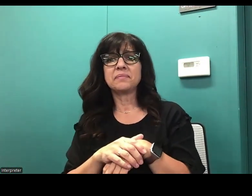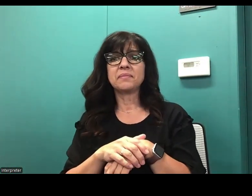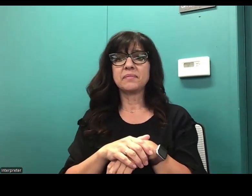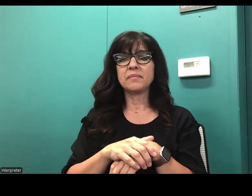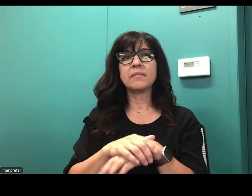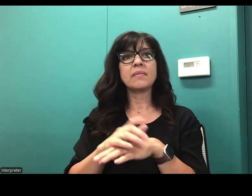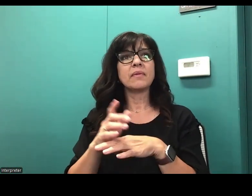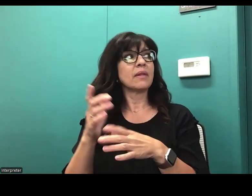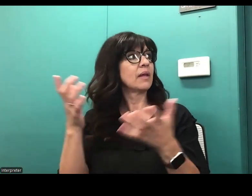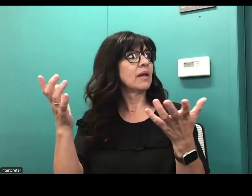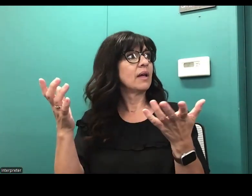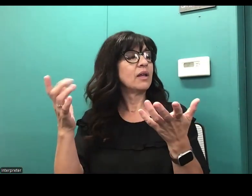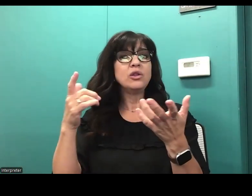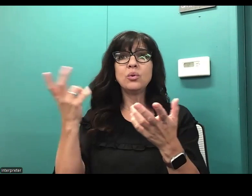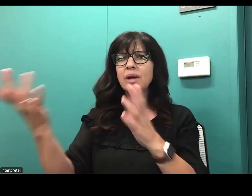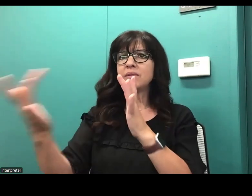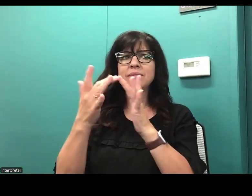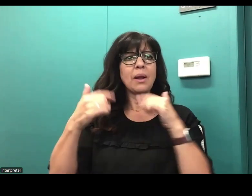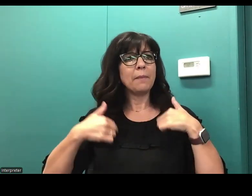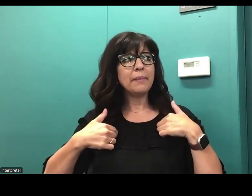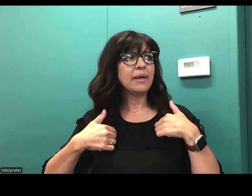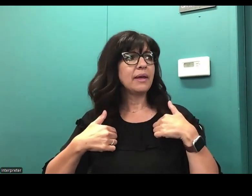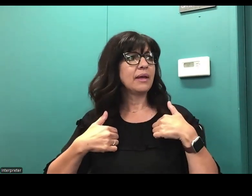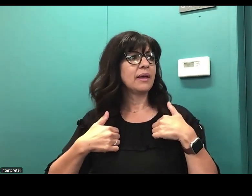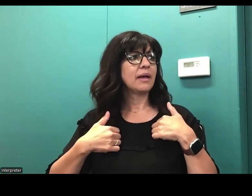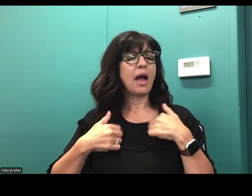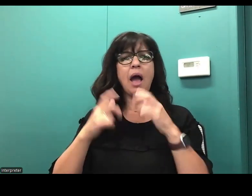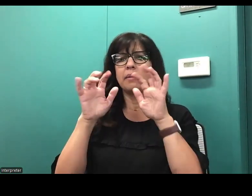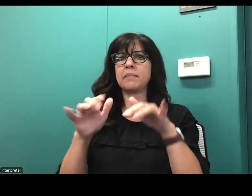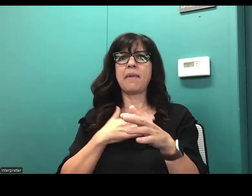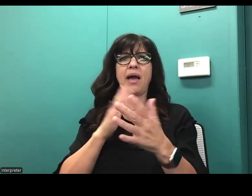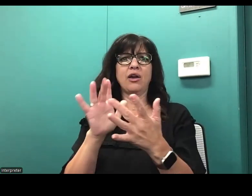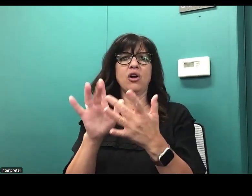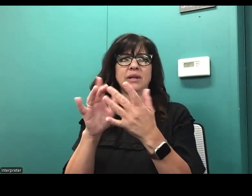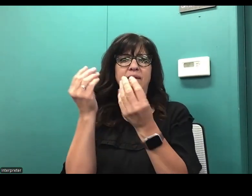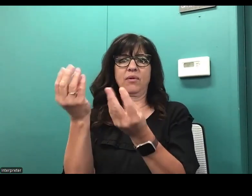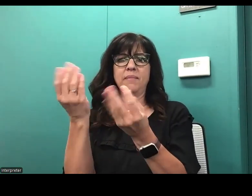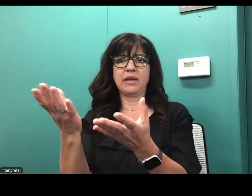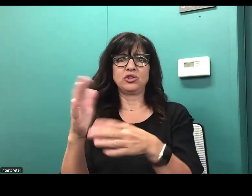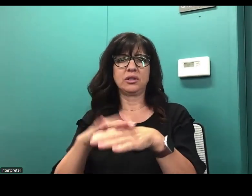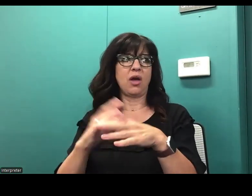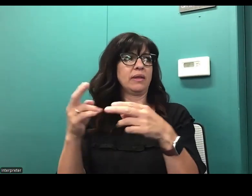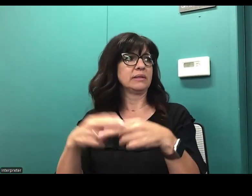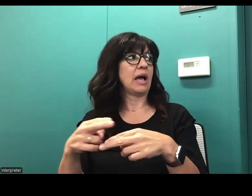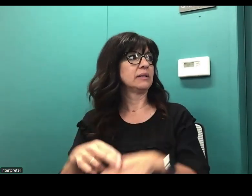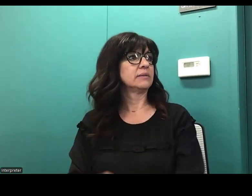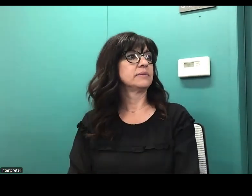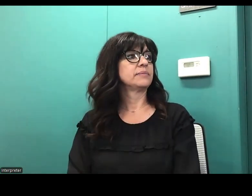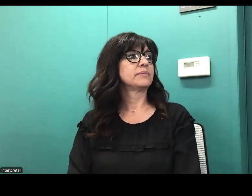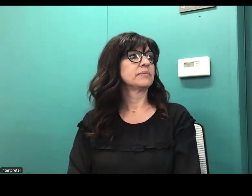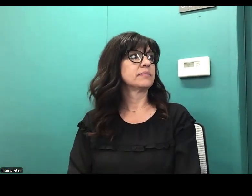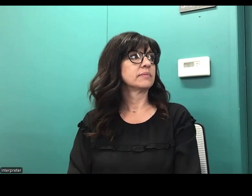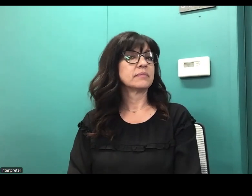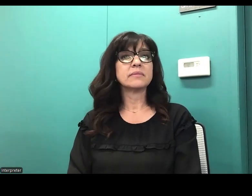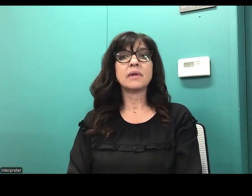And reach out for help. Like you can reach out to me and I'm going to put my contact information. Okay.